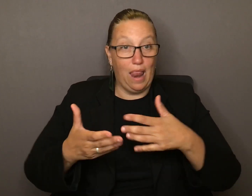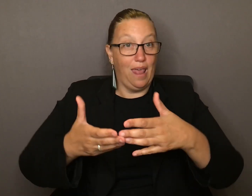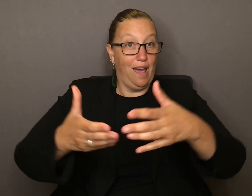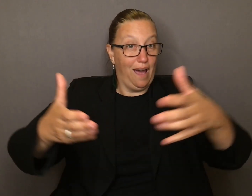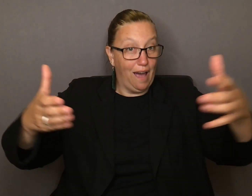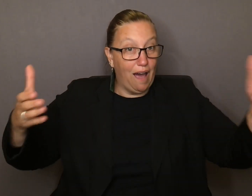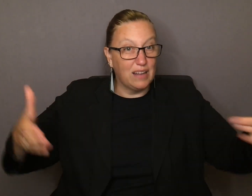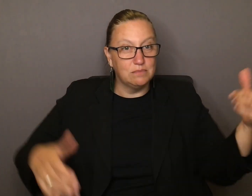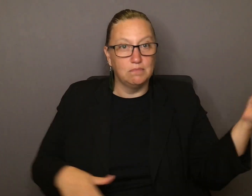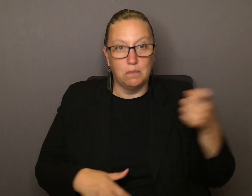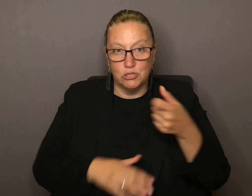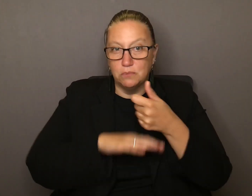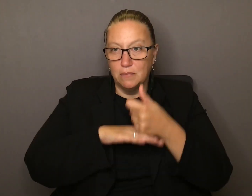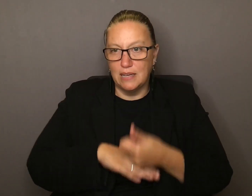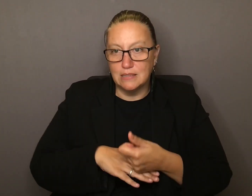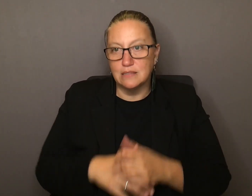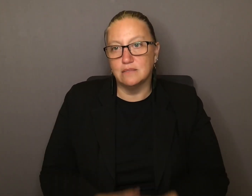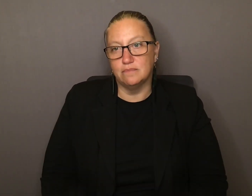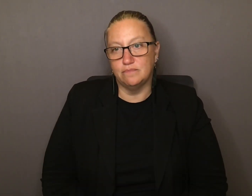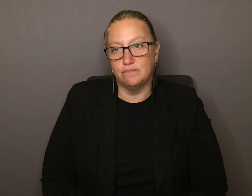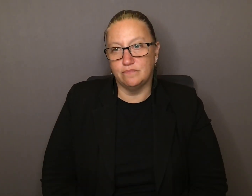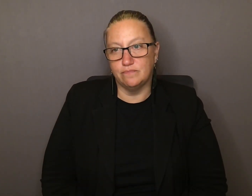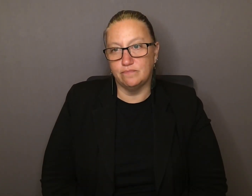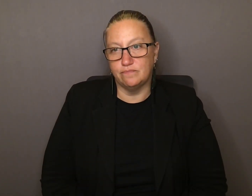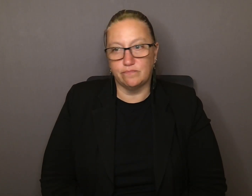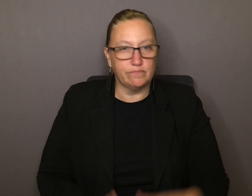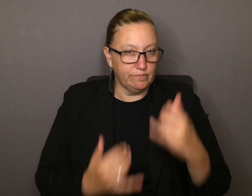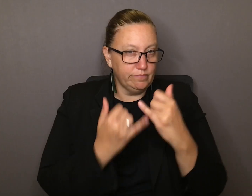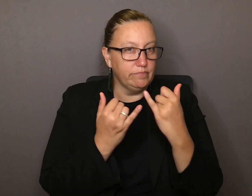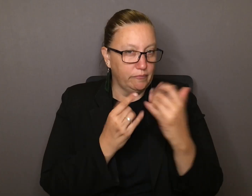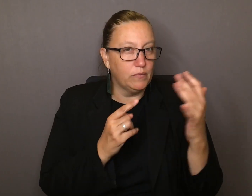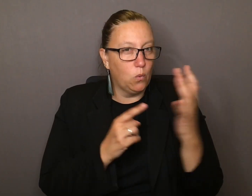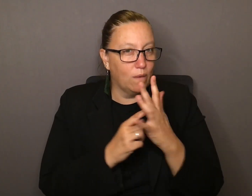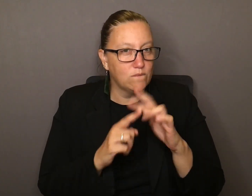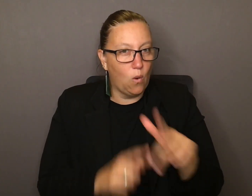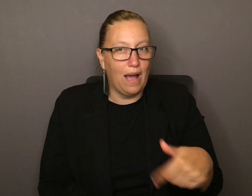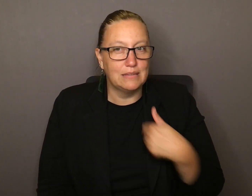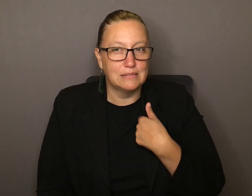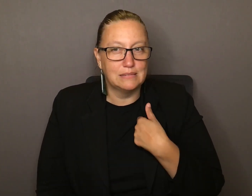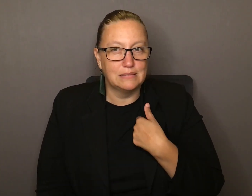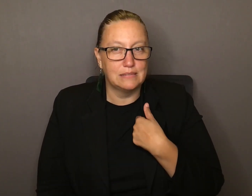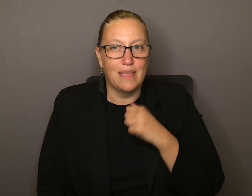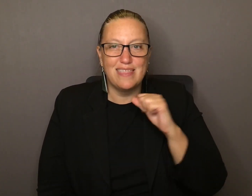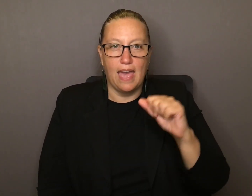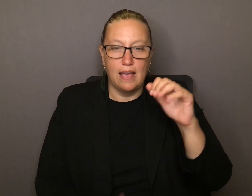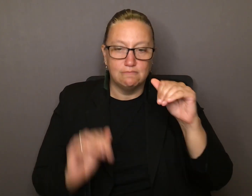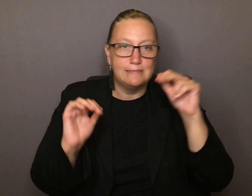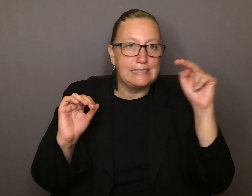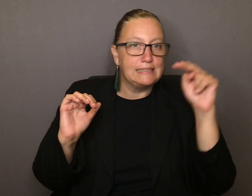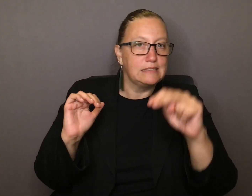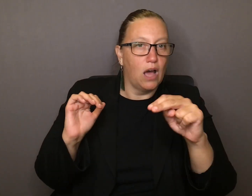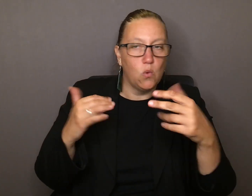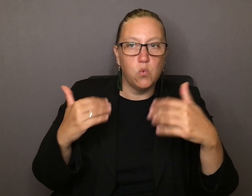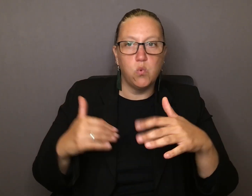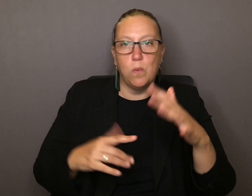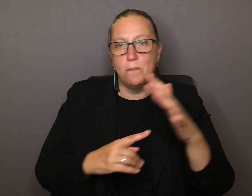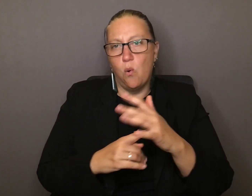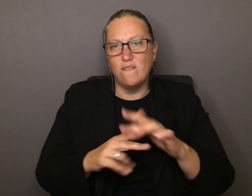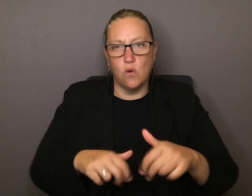base. And they're extremely important to us, and their insights are vital to the work that we do,